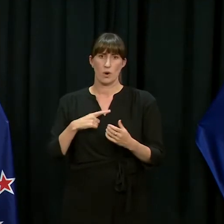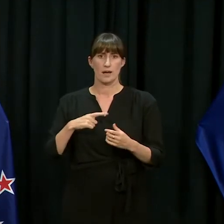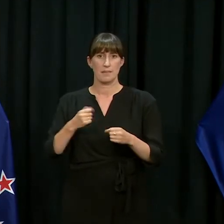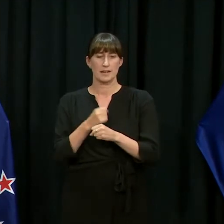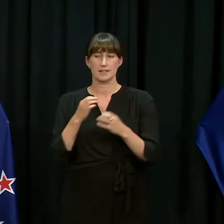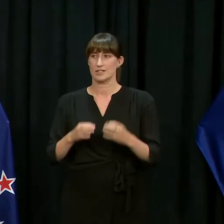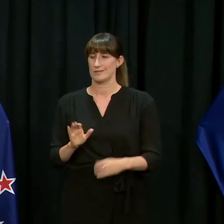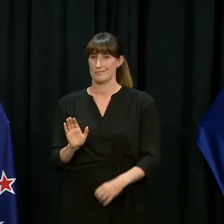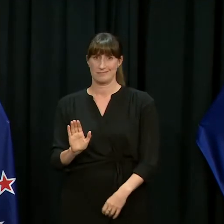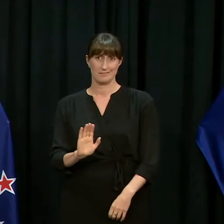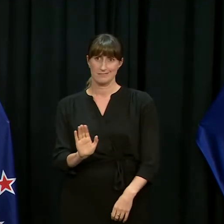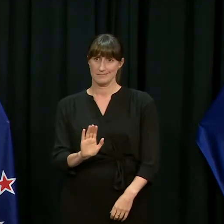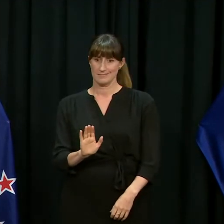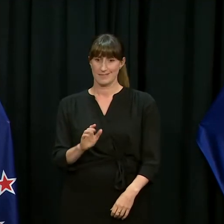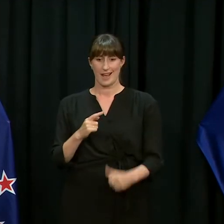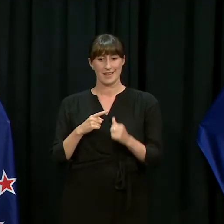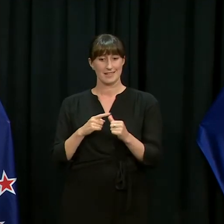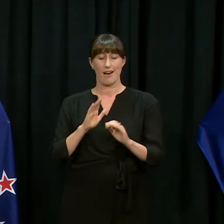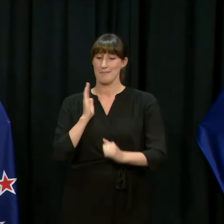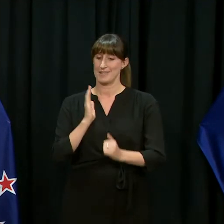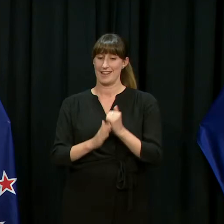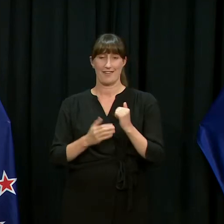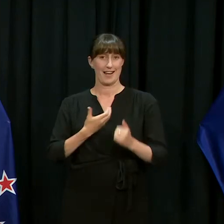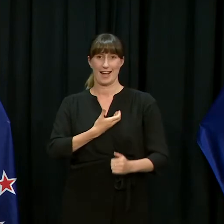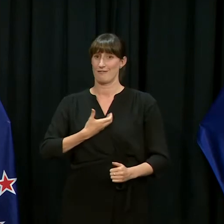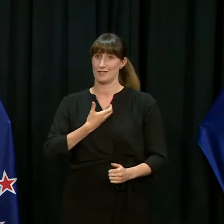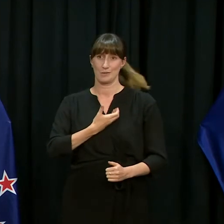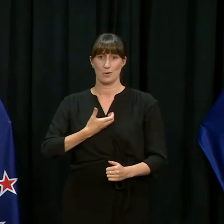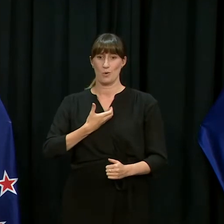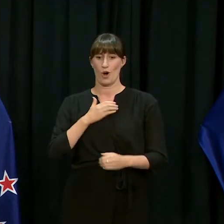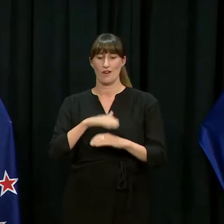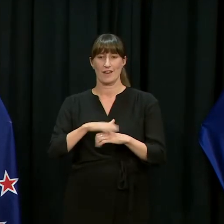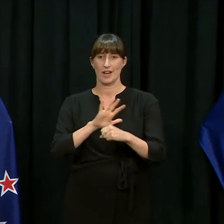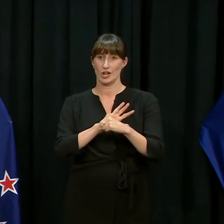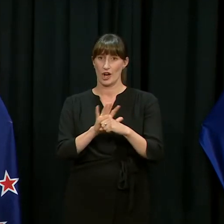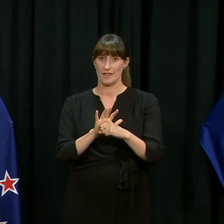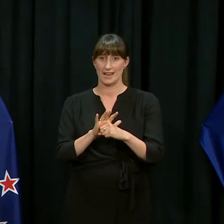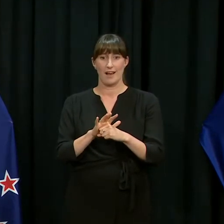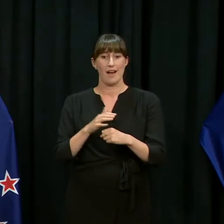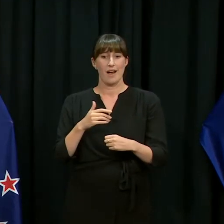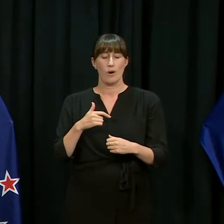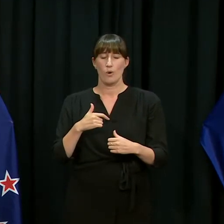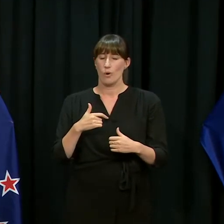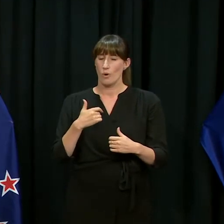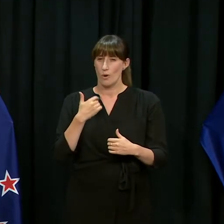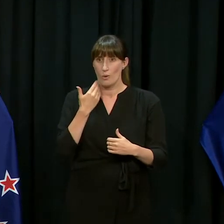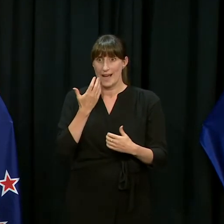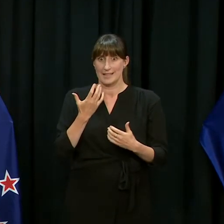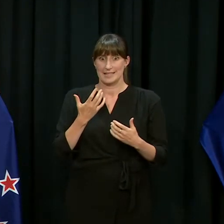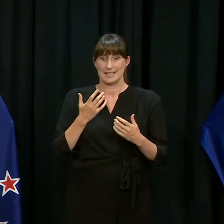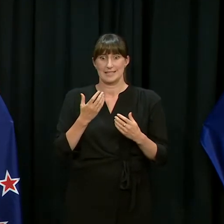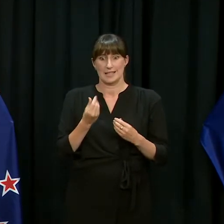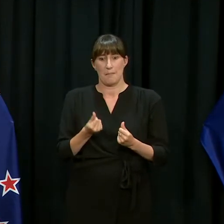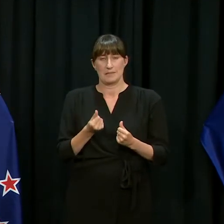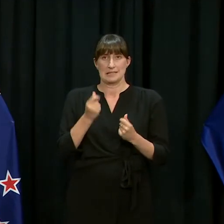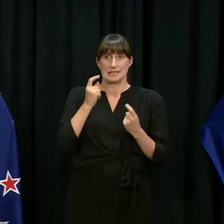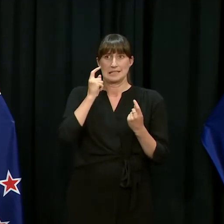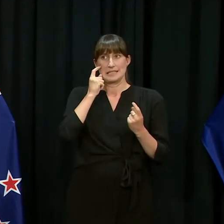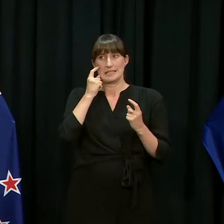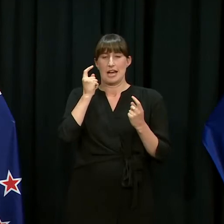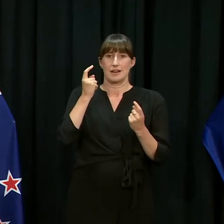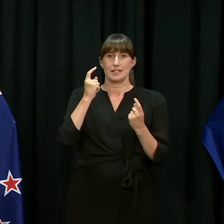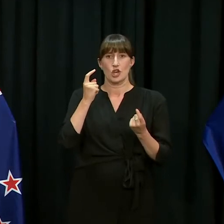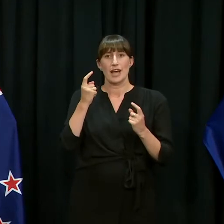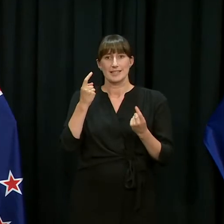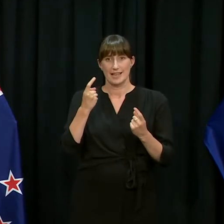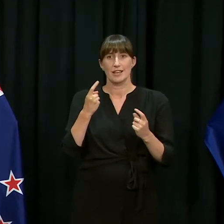anxiety that comes with the daily grind of managing a pandemic, and I think we all feel it. But you do learn things. Undoubtedly